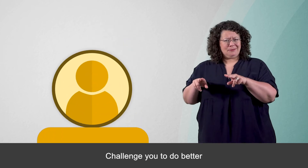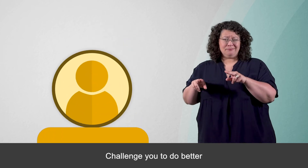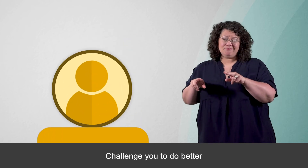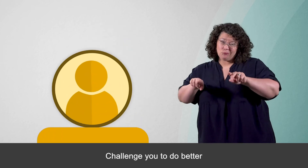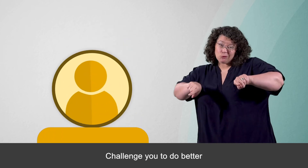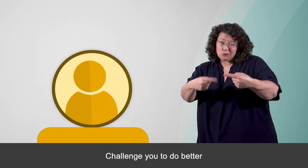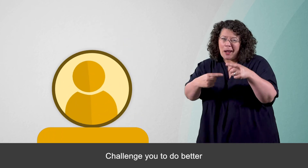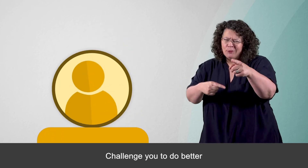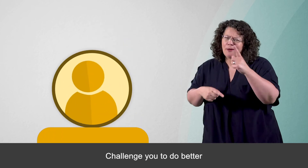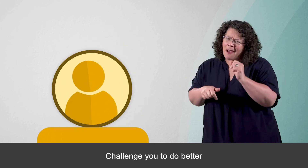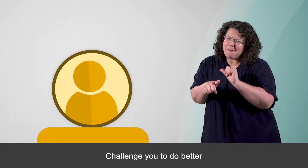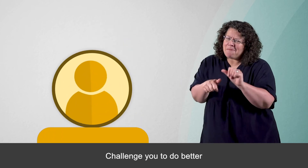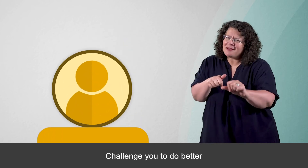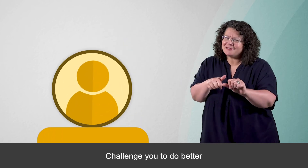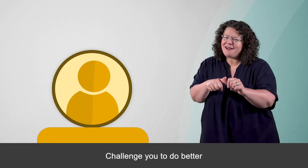challenge you to do better.